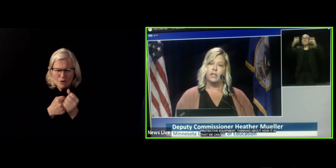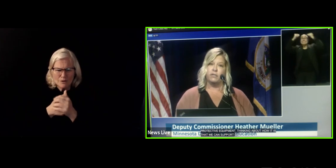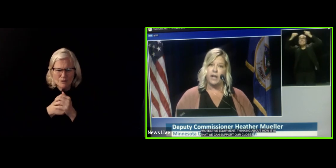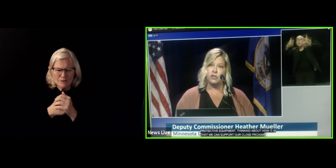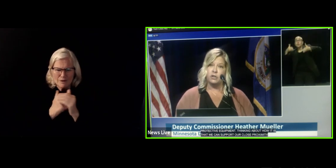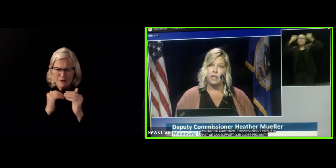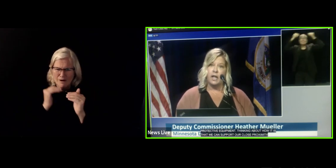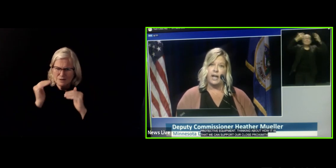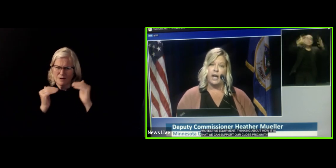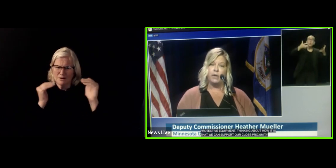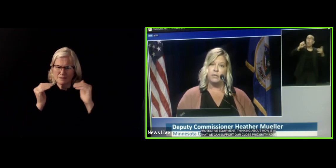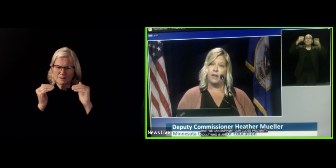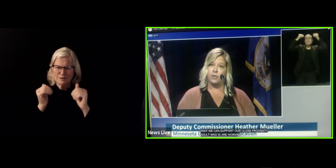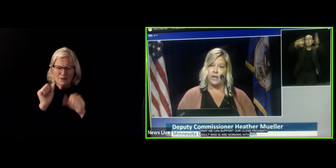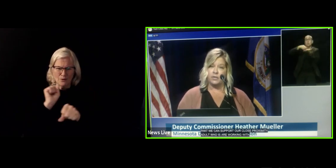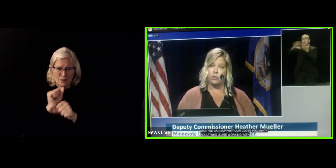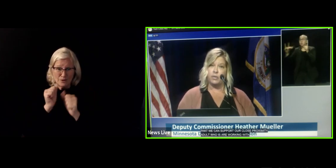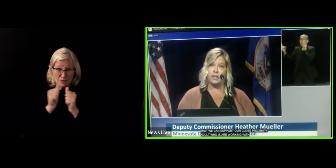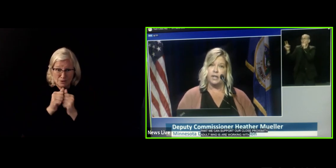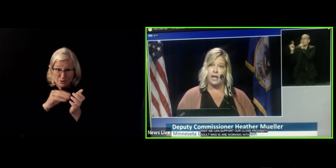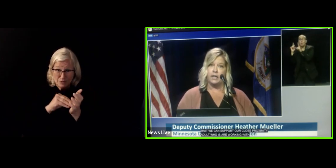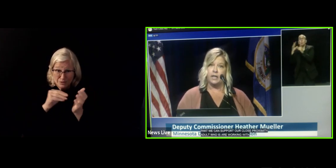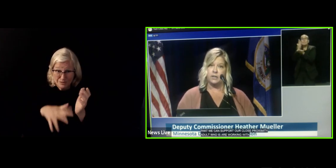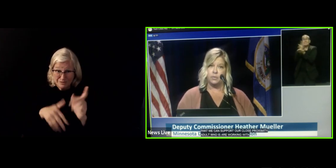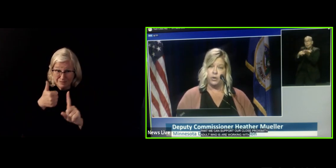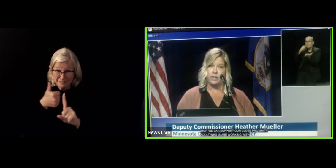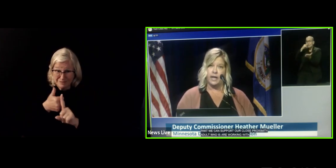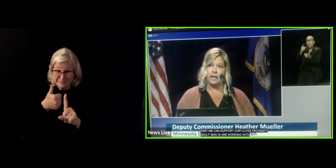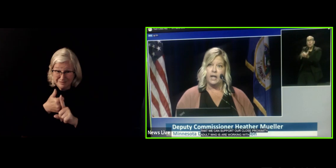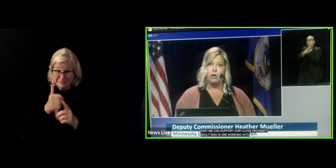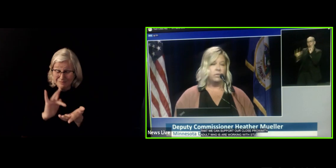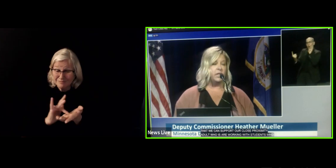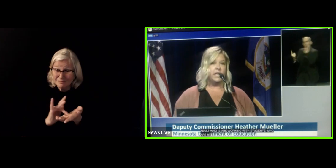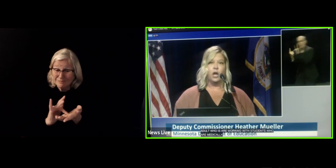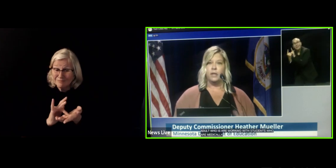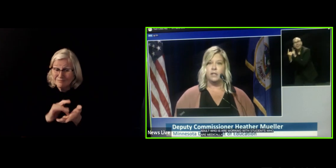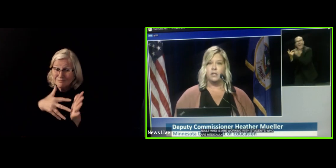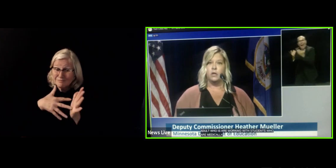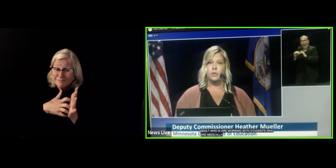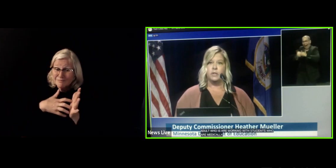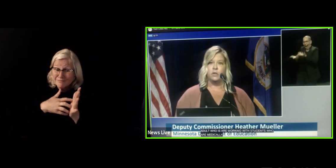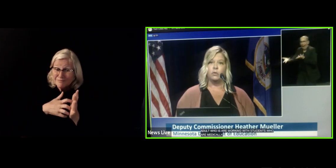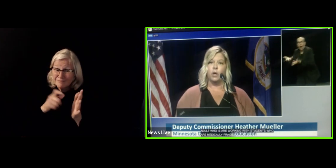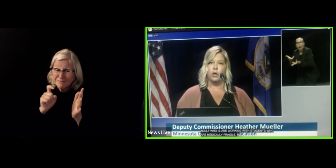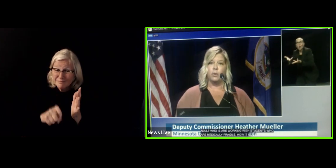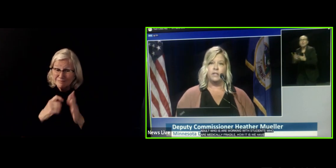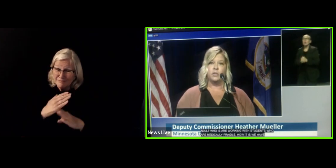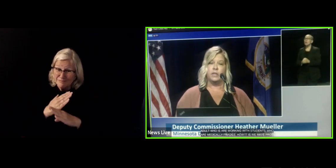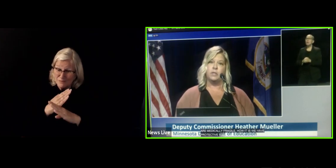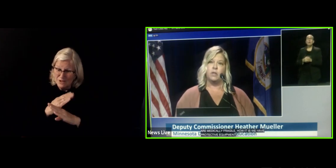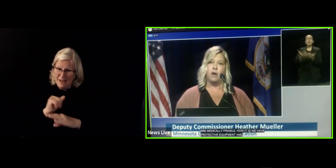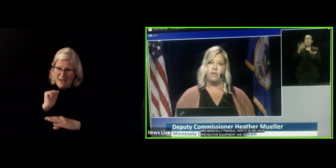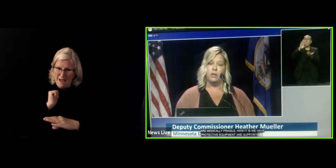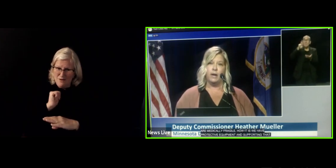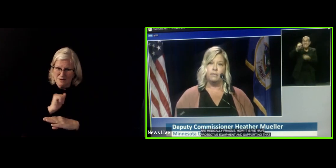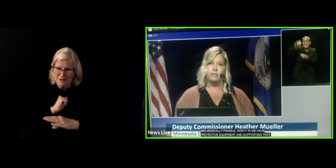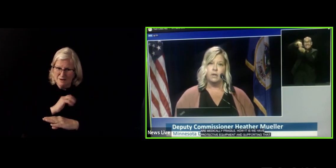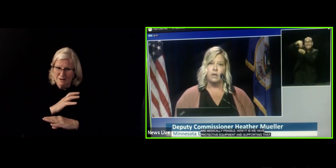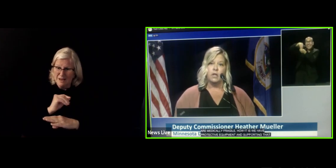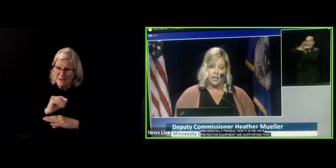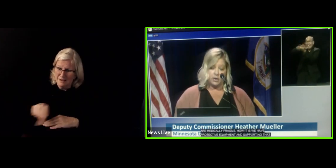medically fragile, and how it is we have protective equipment and supporting that. Cleaning our buses, and those pieces are pieces we need to be thoughtful